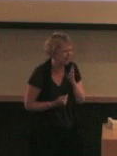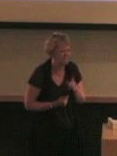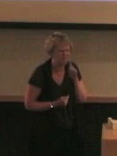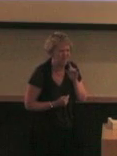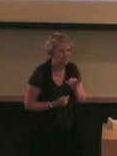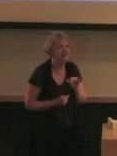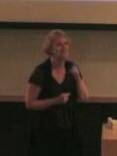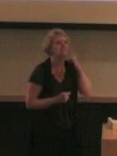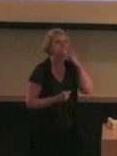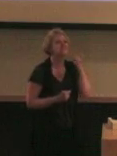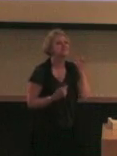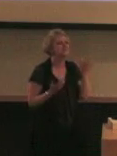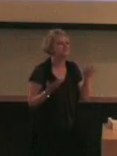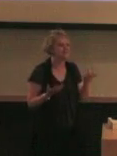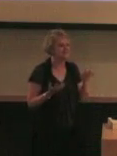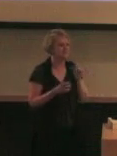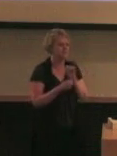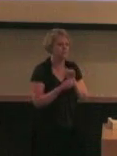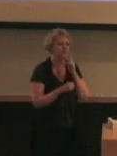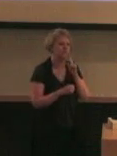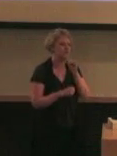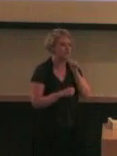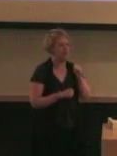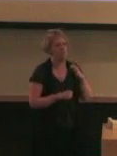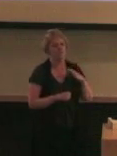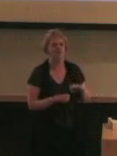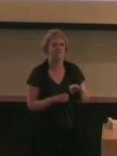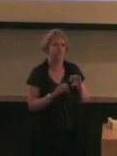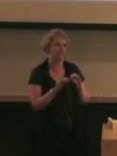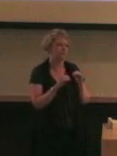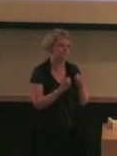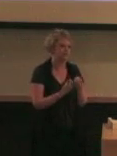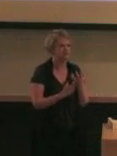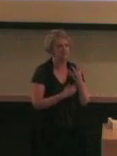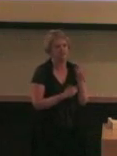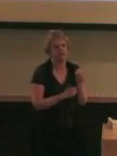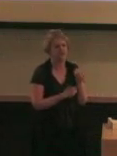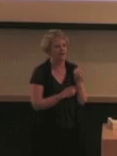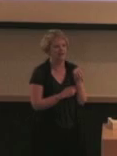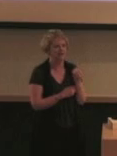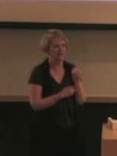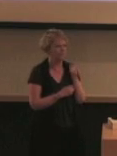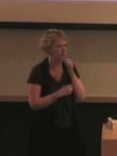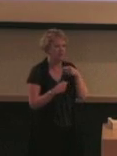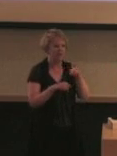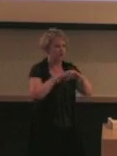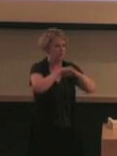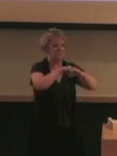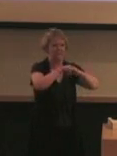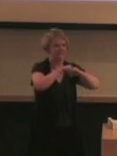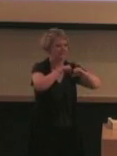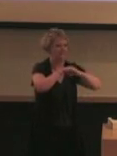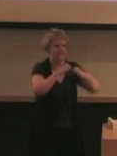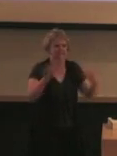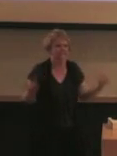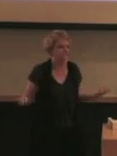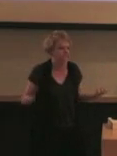that's partially because we work for a non-profit organization, and to publicize ourselves is kind of hard to do.